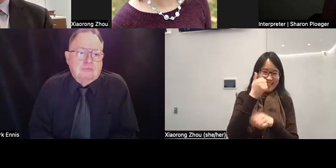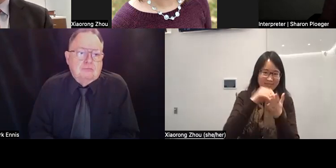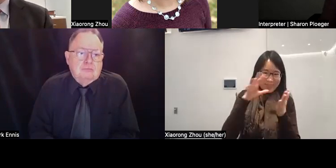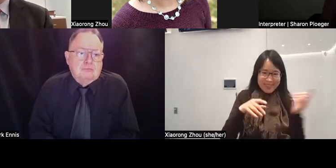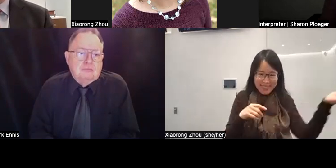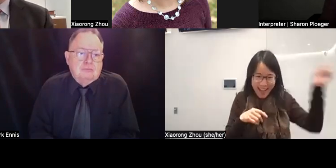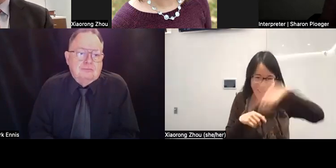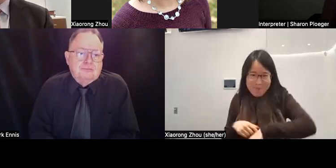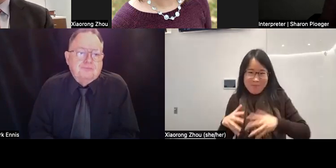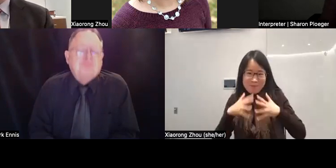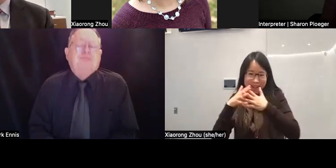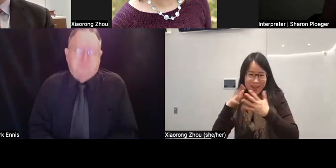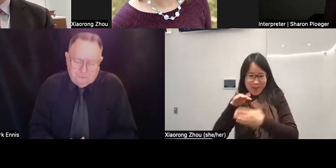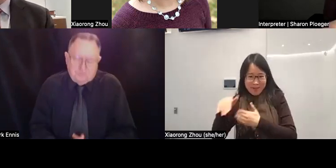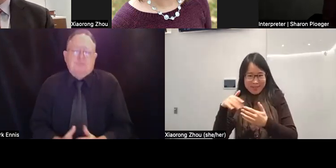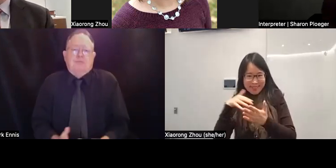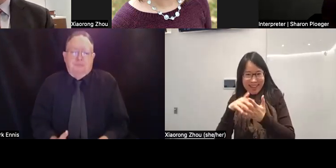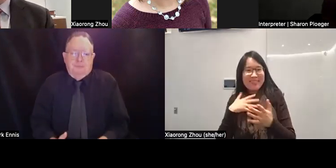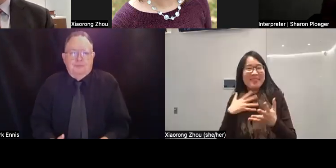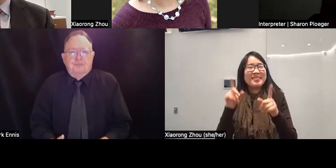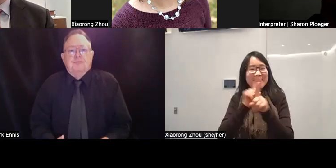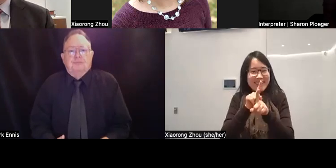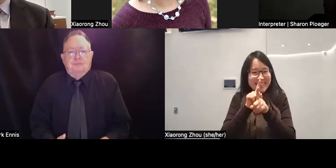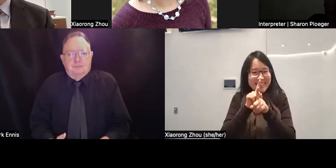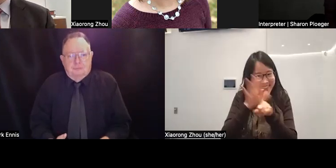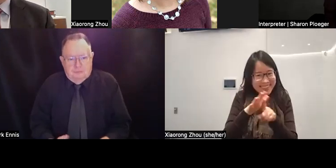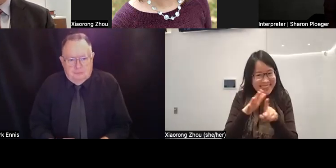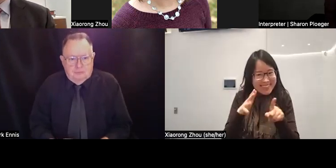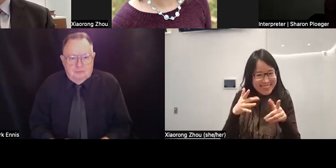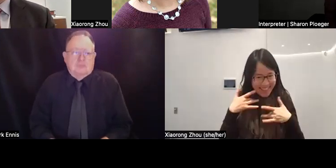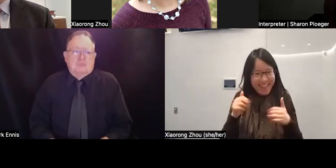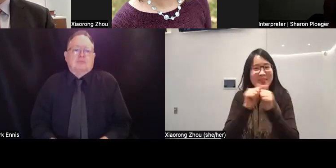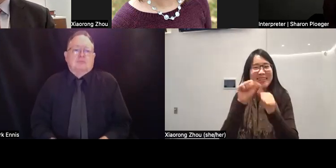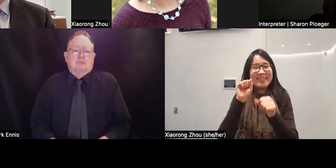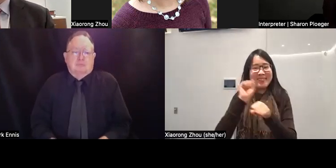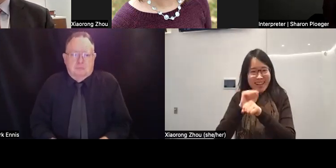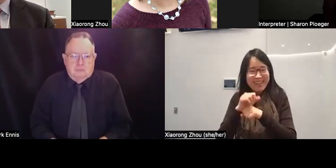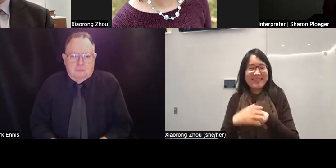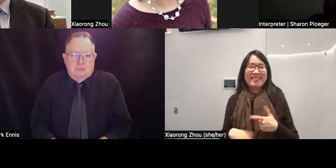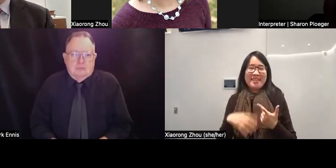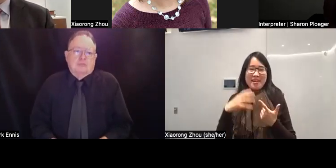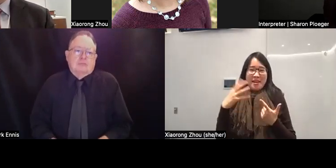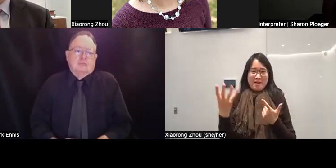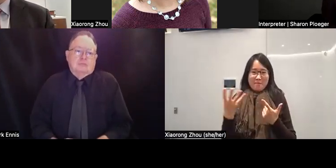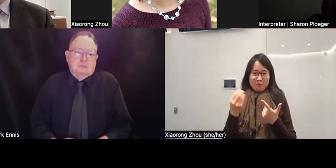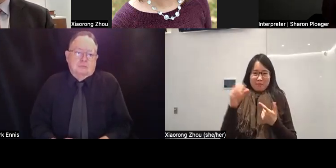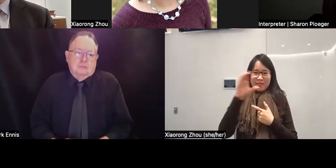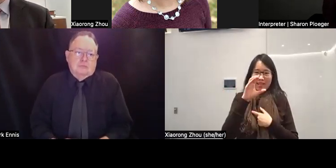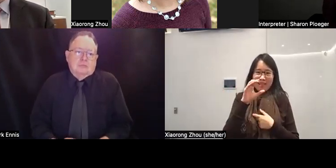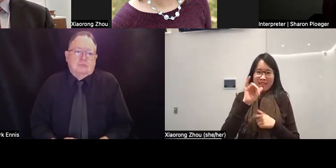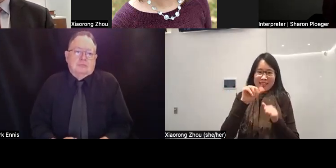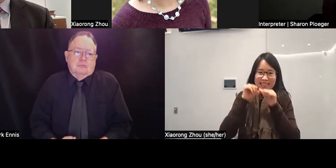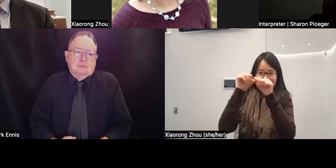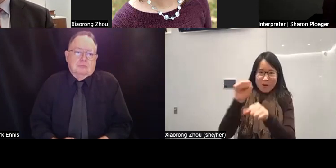Yeah, I'm excited to hopefully get the funding for those 10 students to come from China to America, to be able to mentor them,